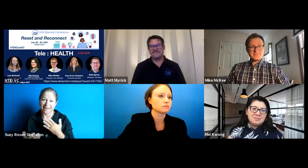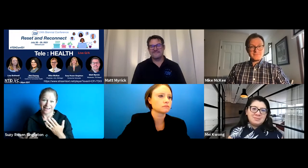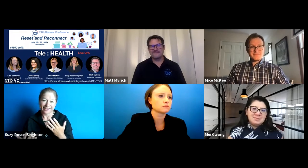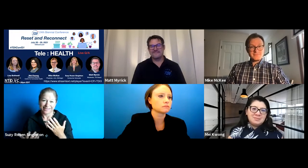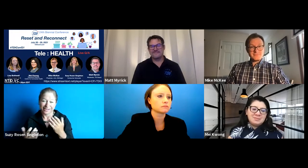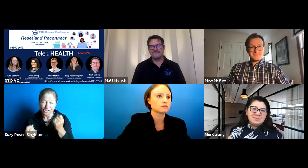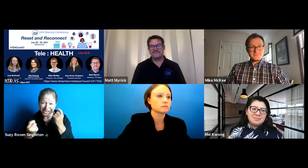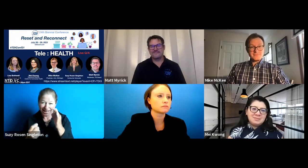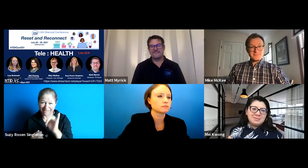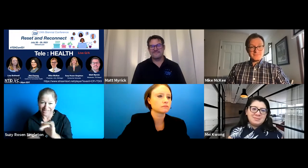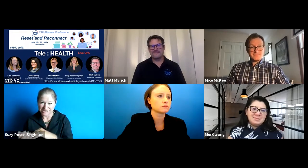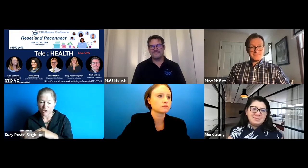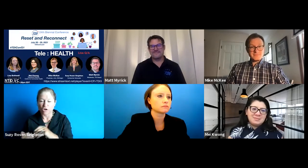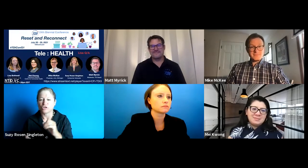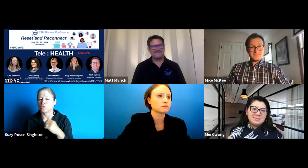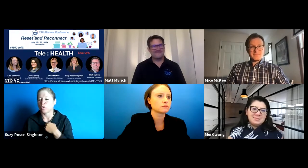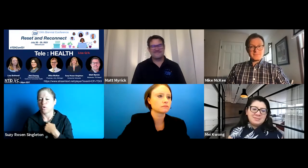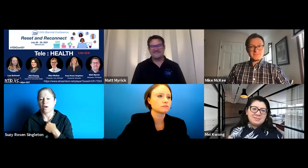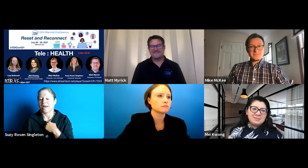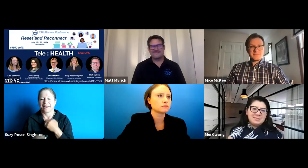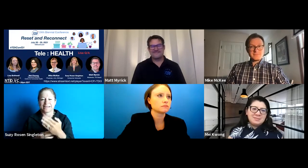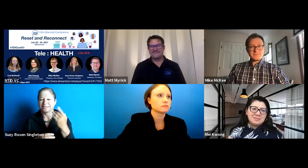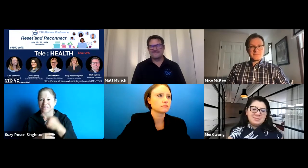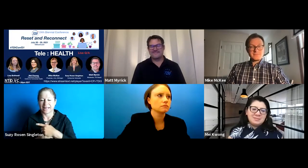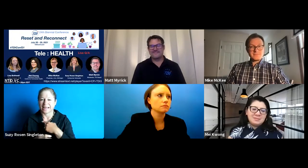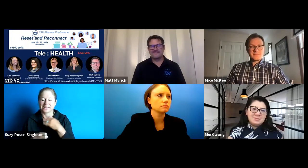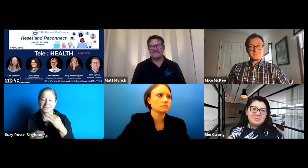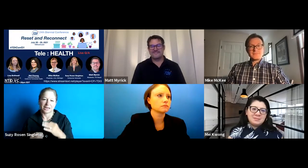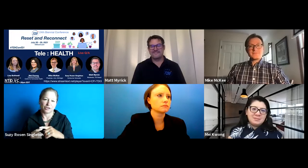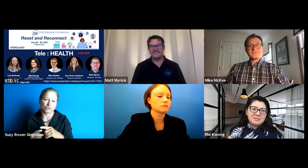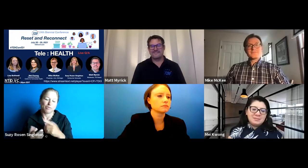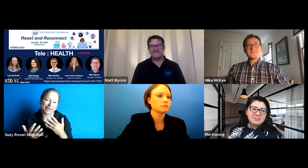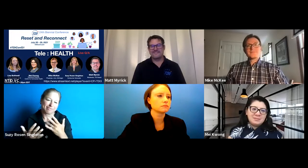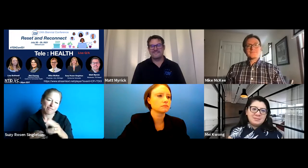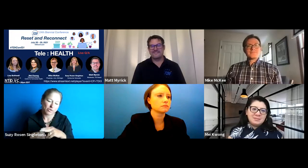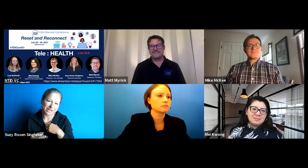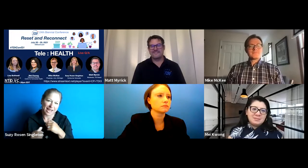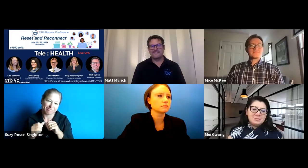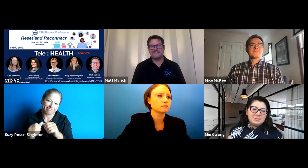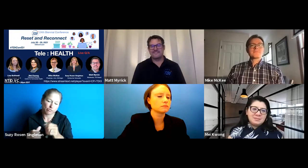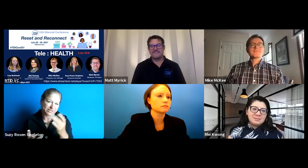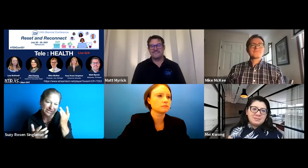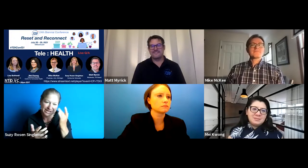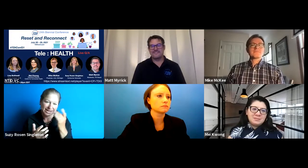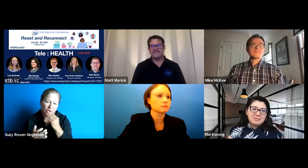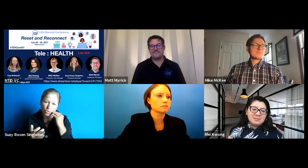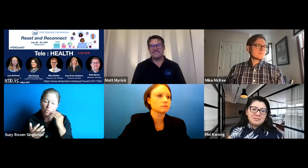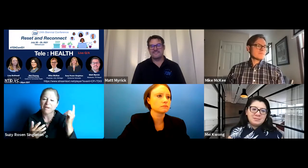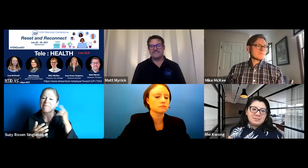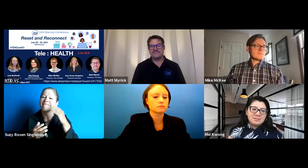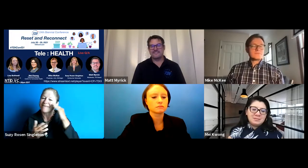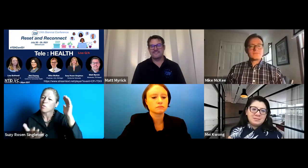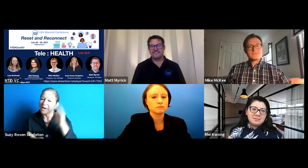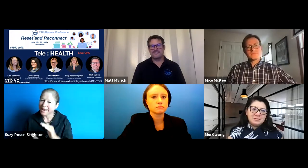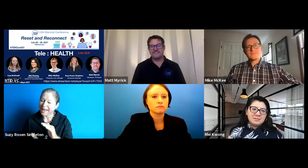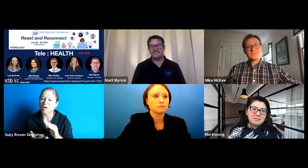right, but I was still very concerned about my understanding of this doctor's instructions. So the next day, of course, I